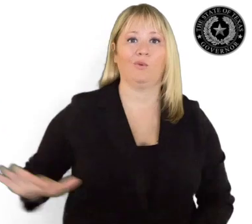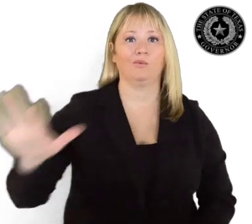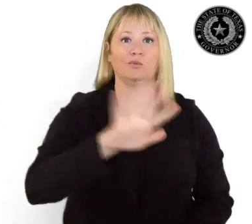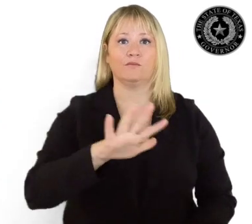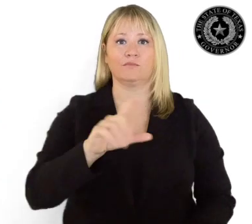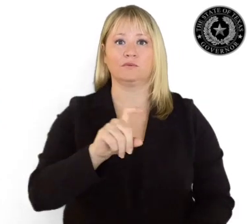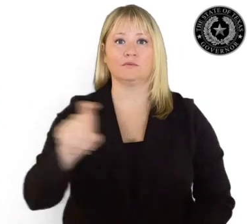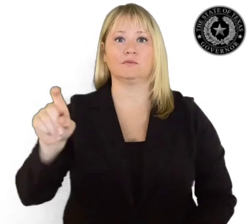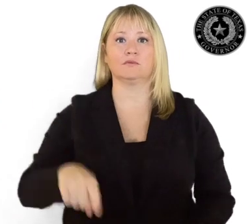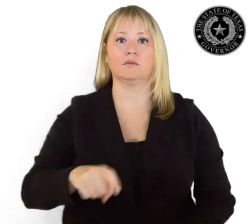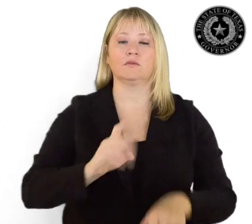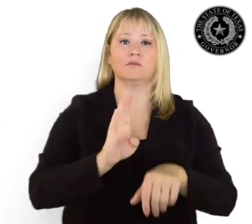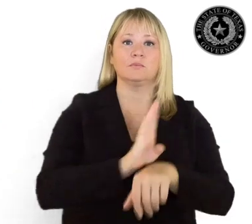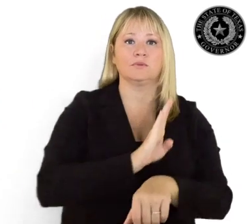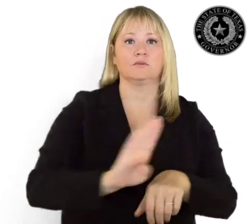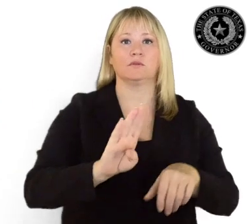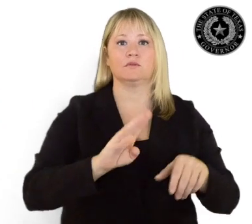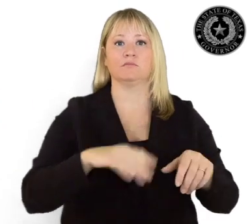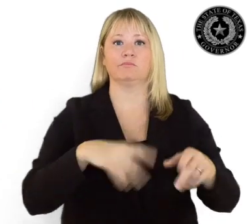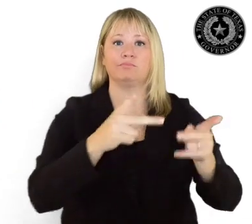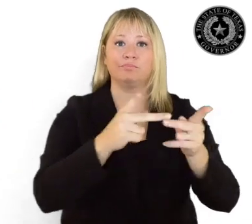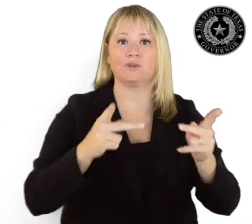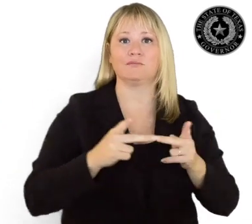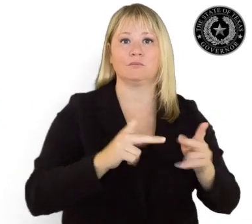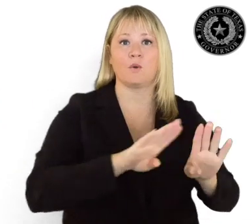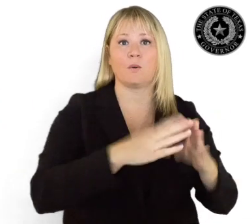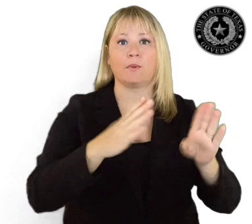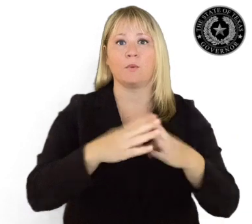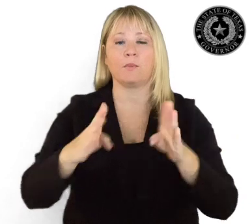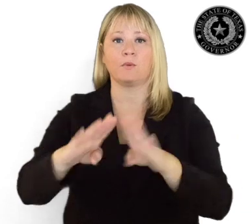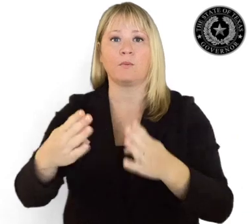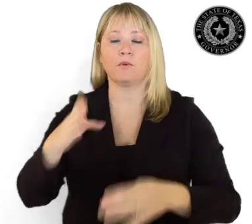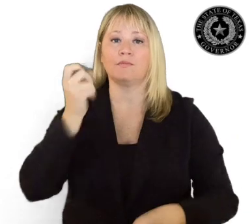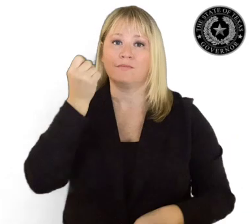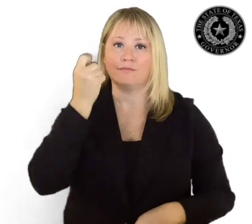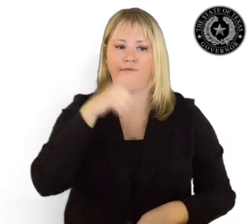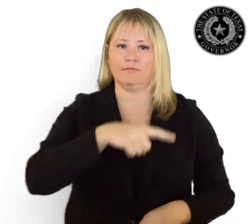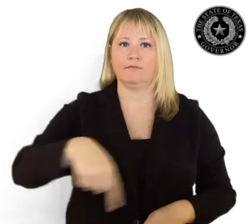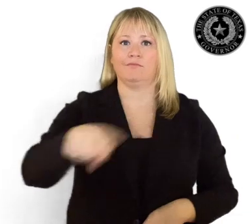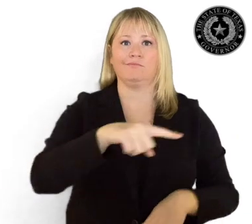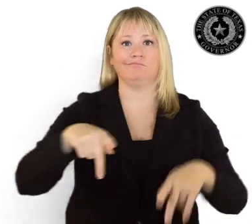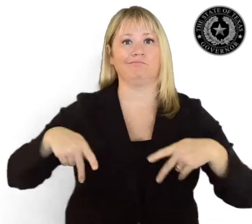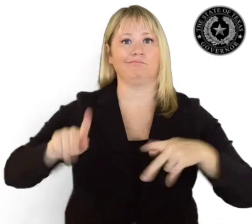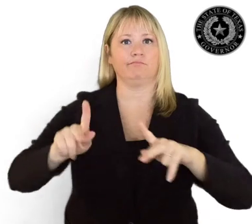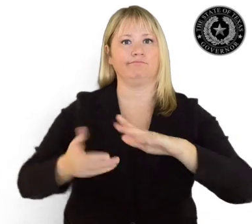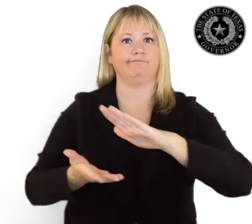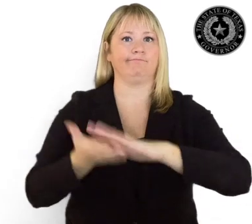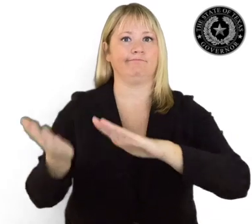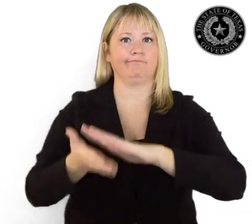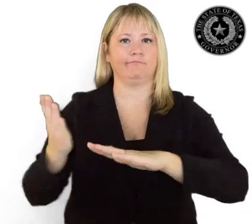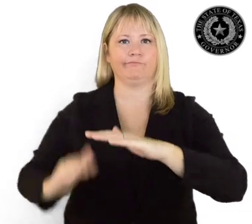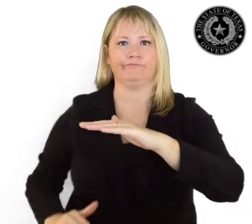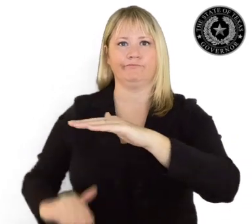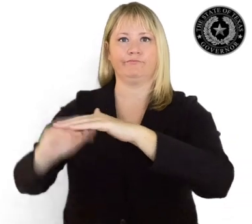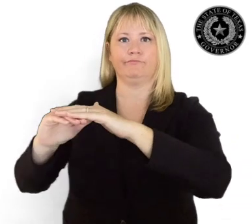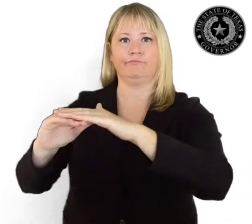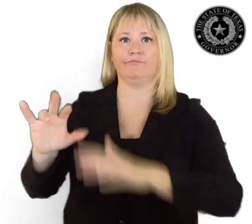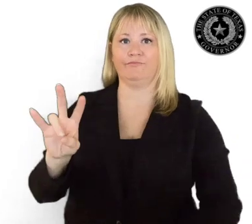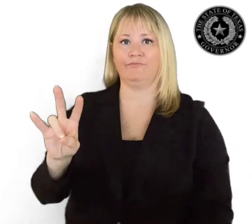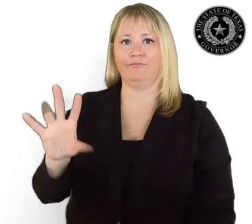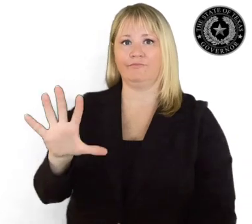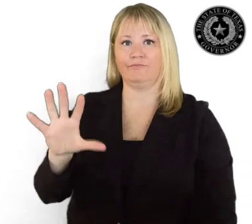Every business establishment in Texas shall operate at no more than 75% of the total listed occupancy of